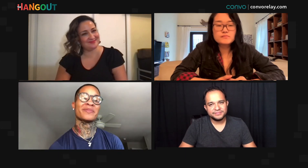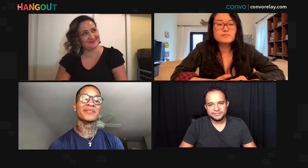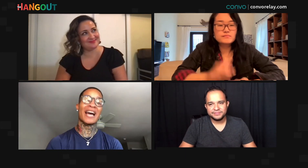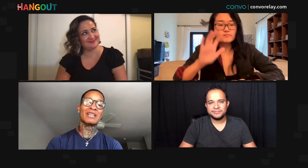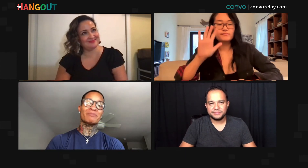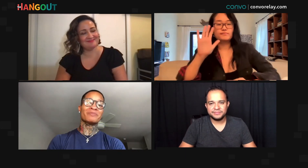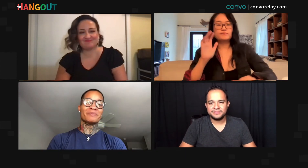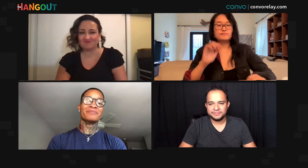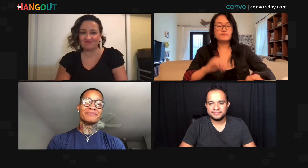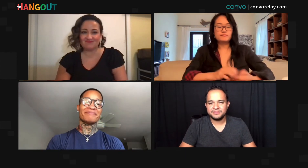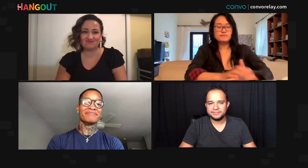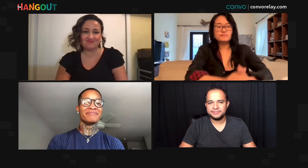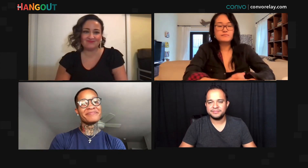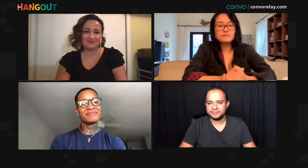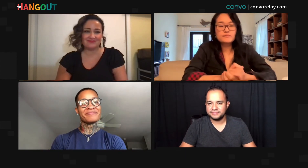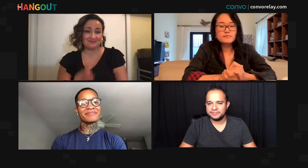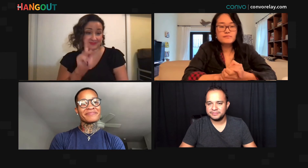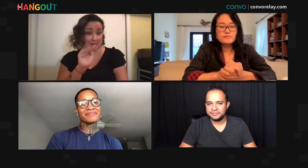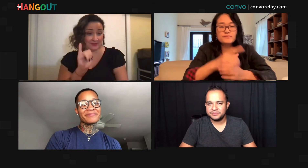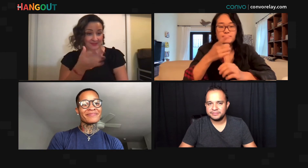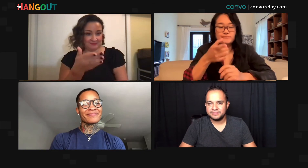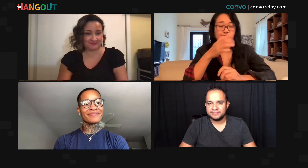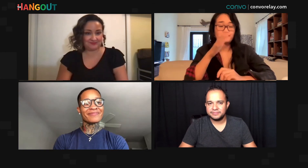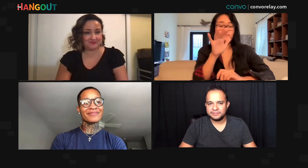way. Absolutely.